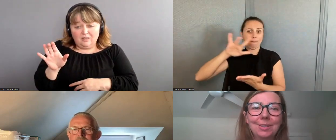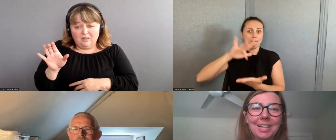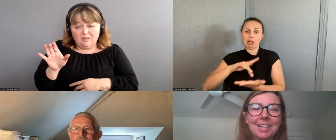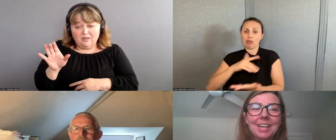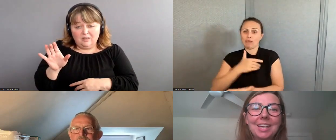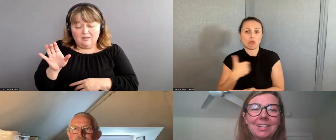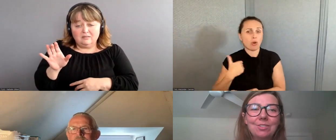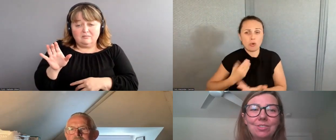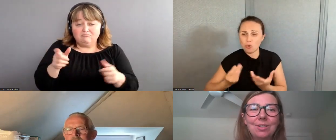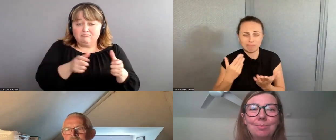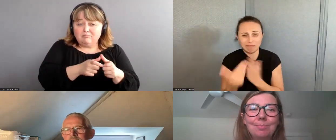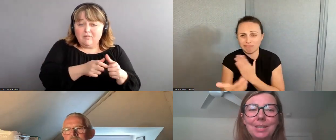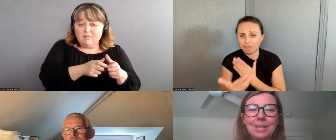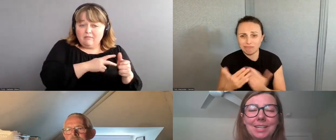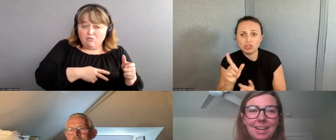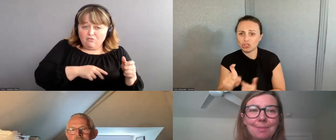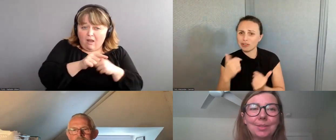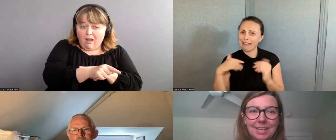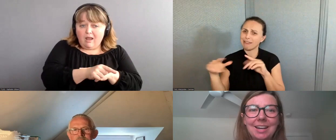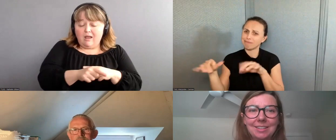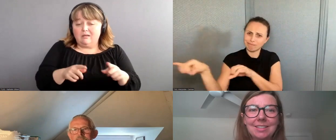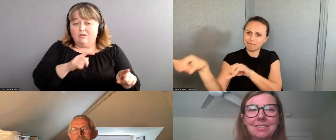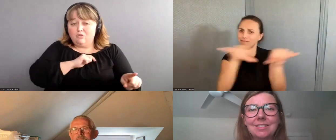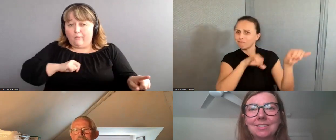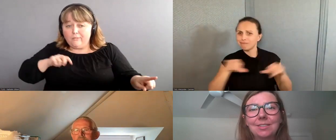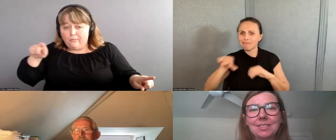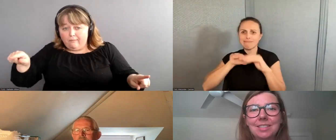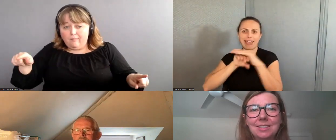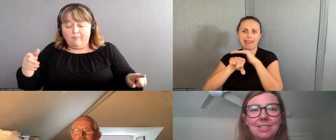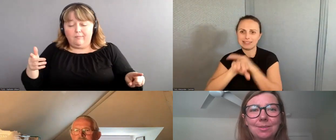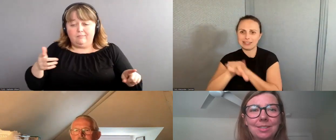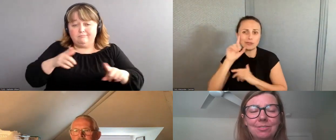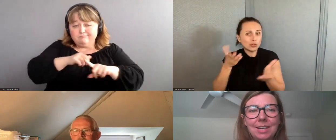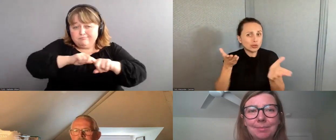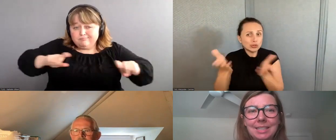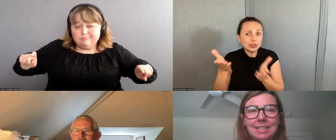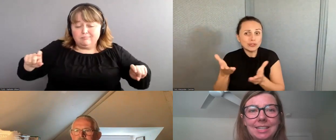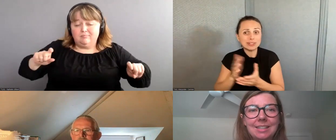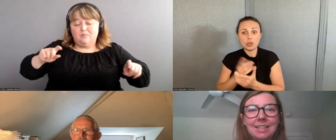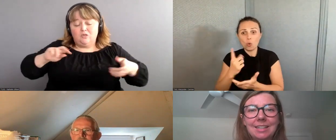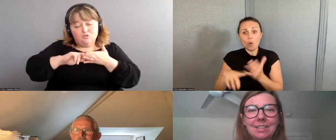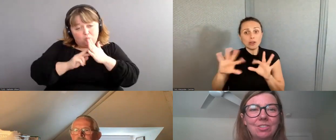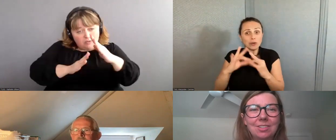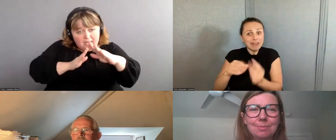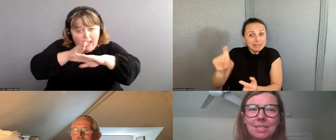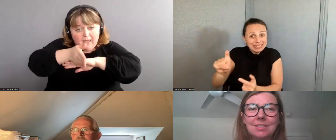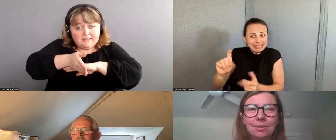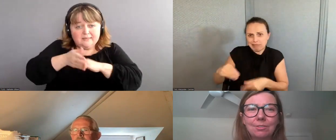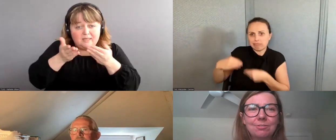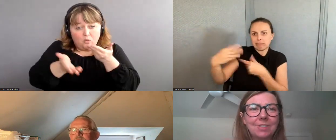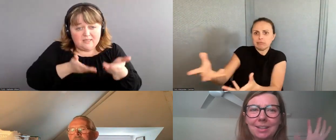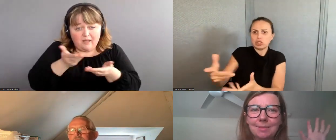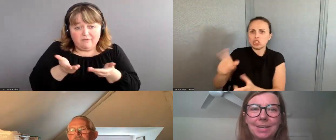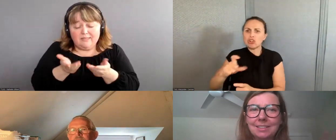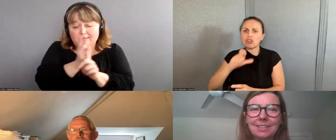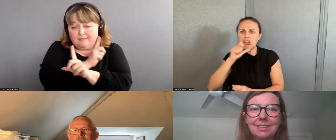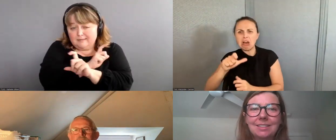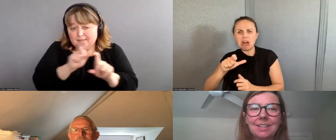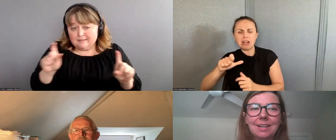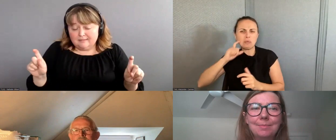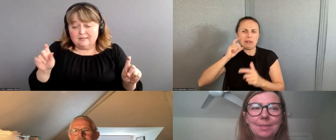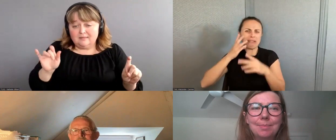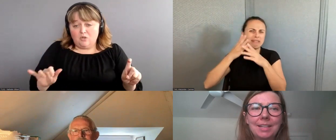Toronto, like, you should be able to access the services you and your family need. And it shouldn't be so